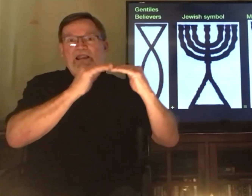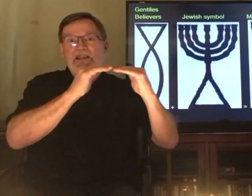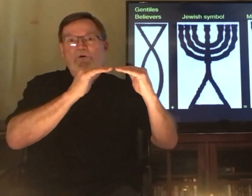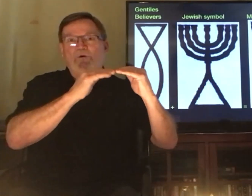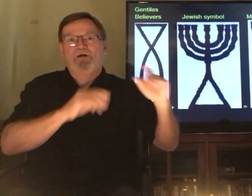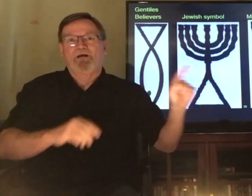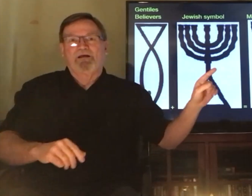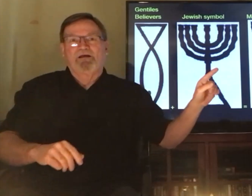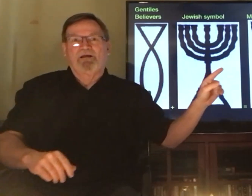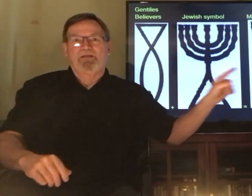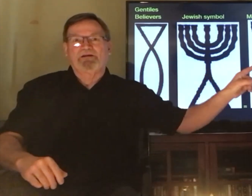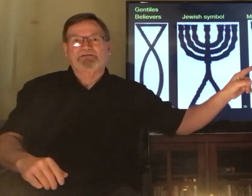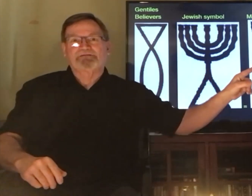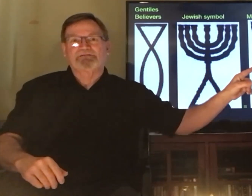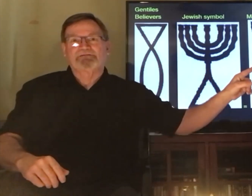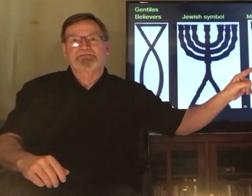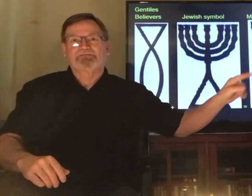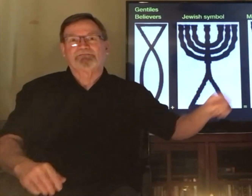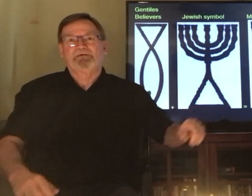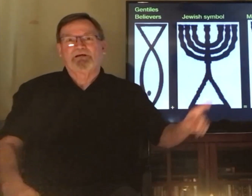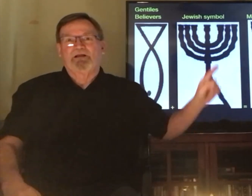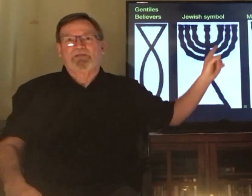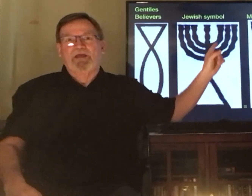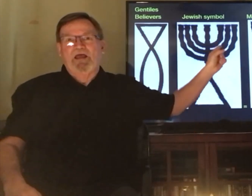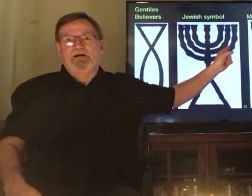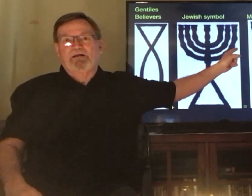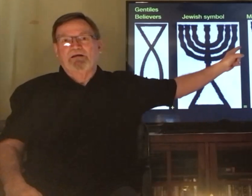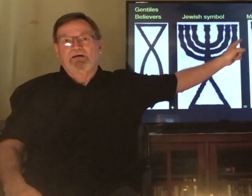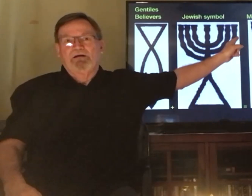seal of the Church of Jerusalem. You see that?